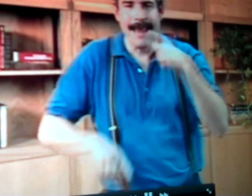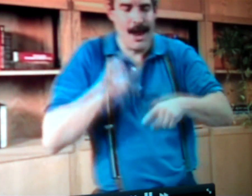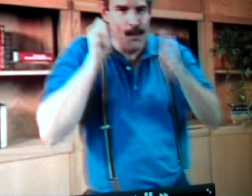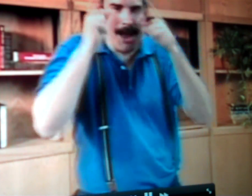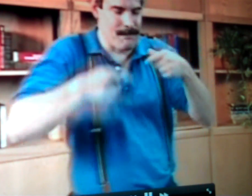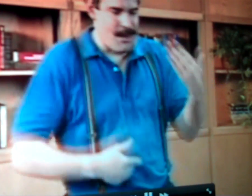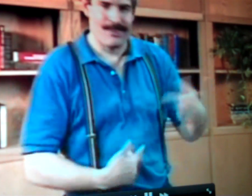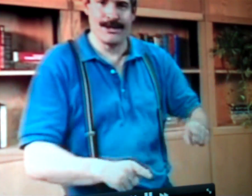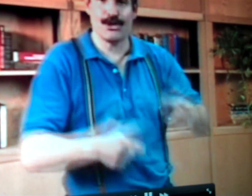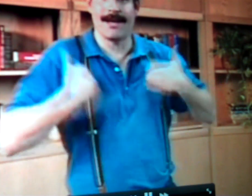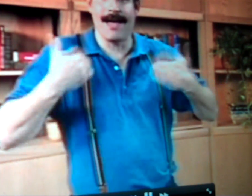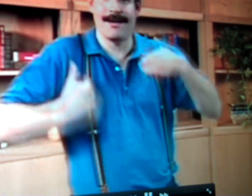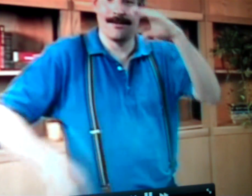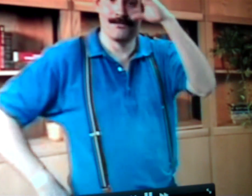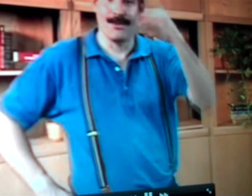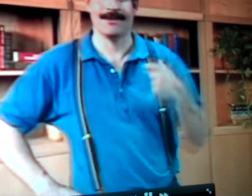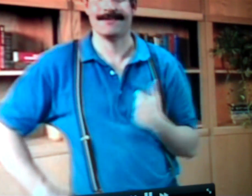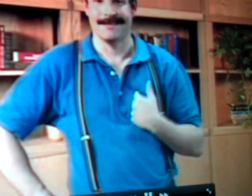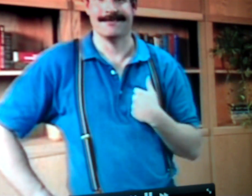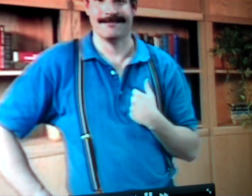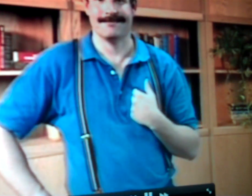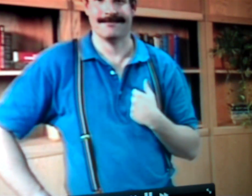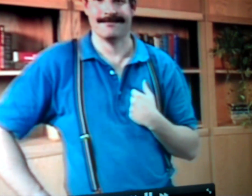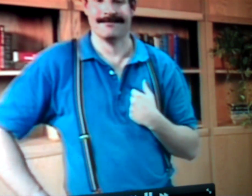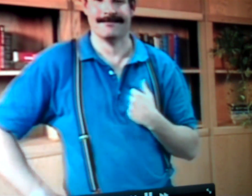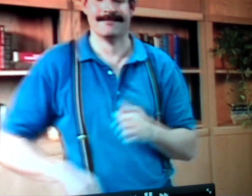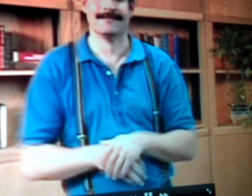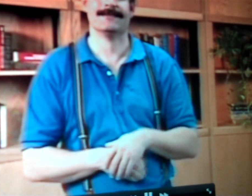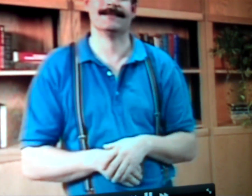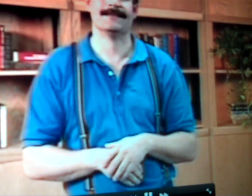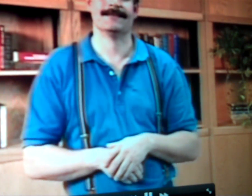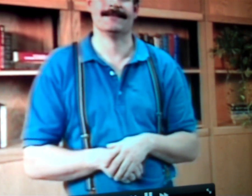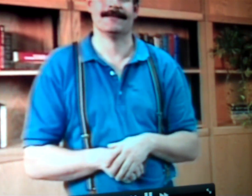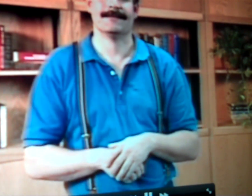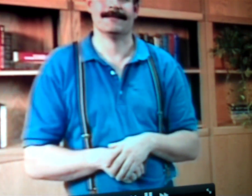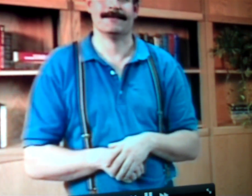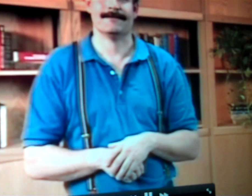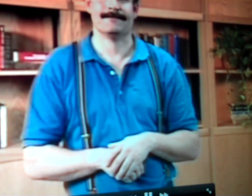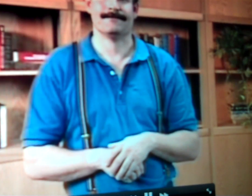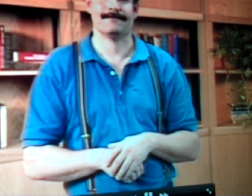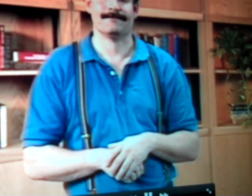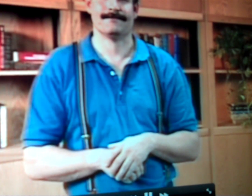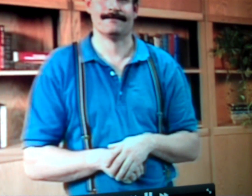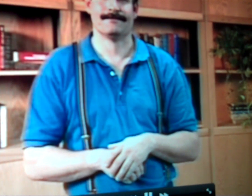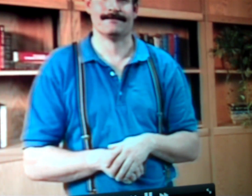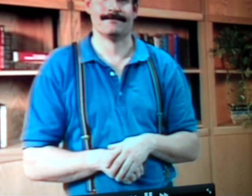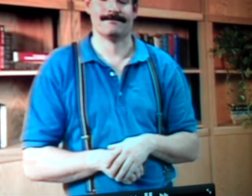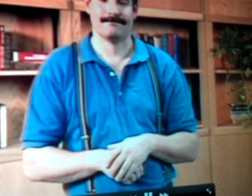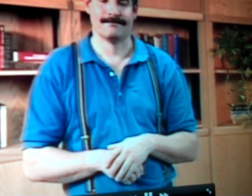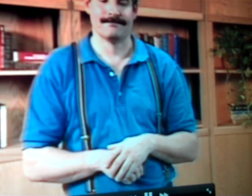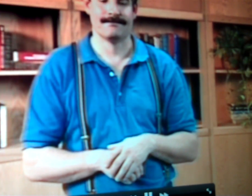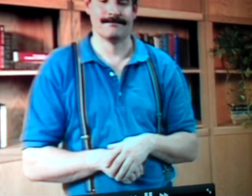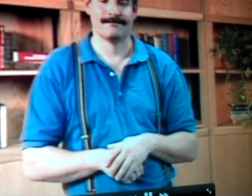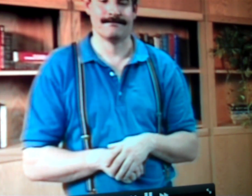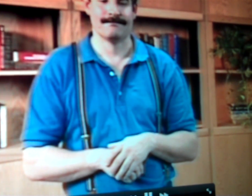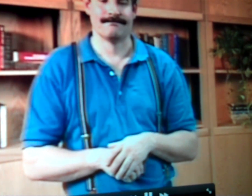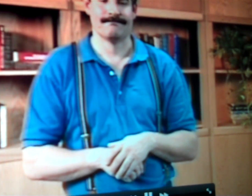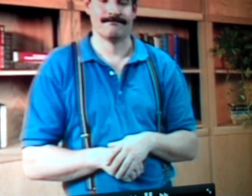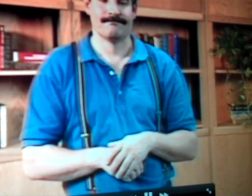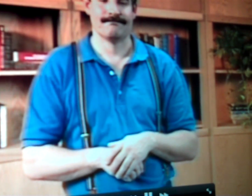I kind of feel like my entire life I was sleeping until I made it to college, when I finally woke up and realized what was all included with deaf